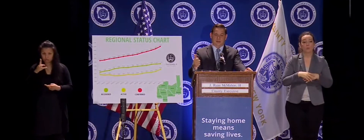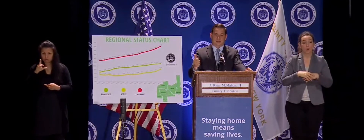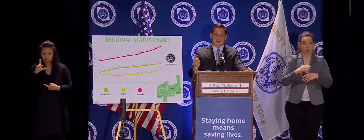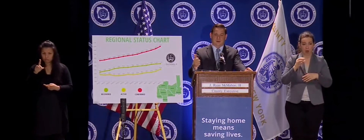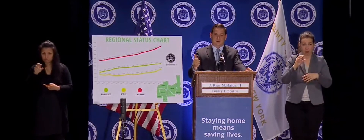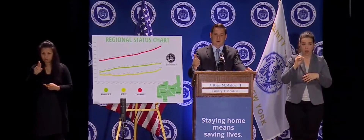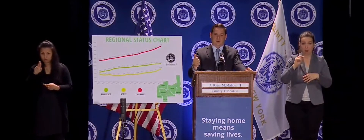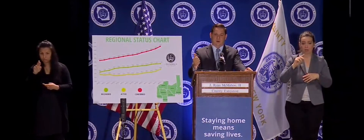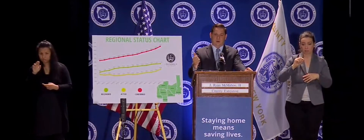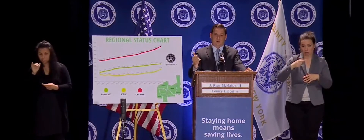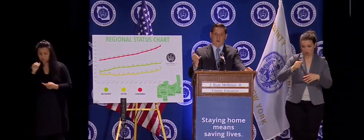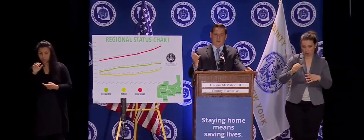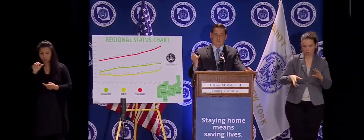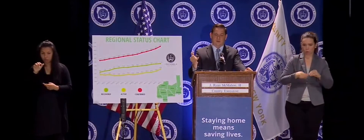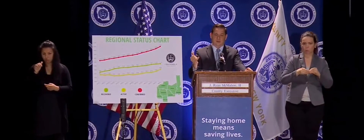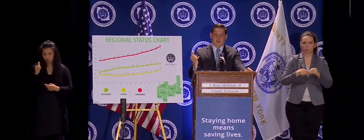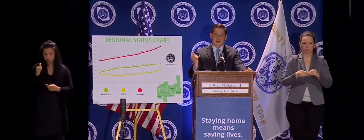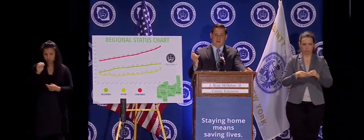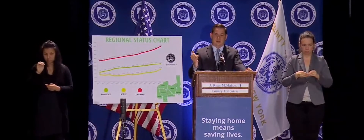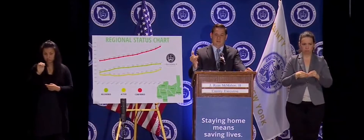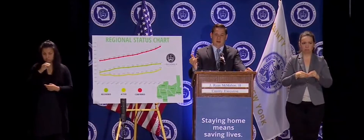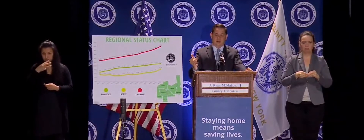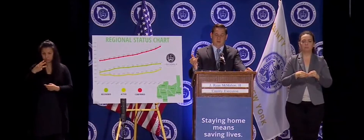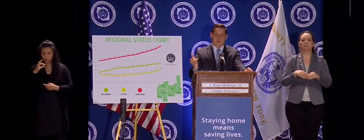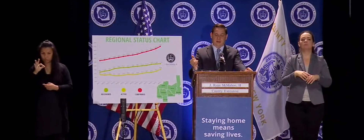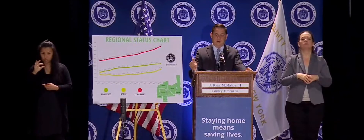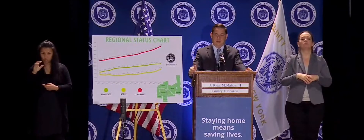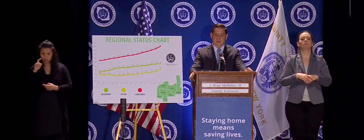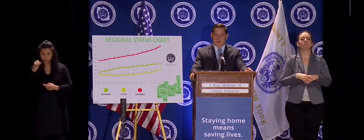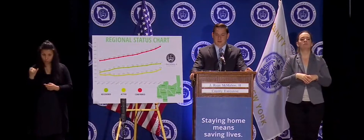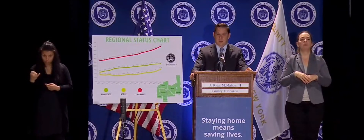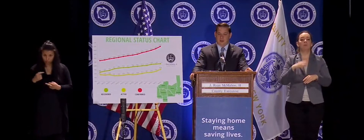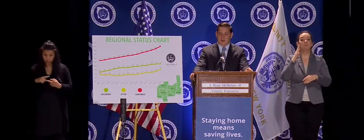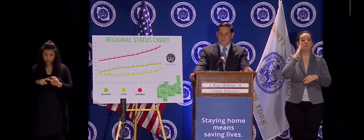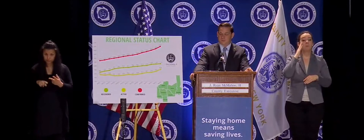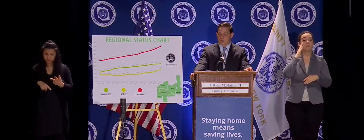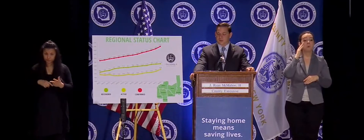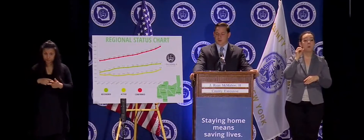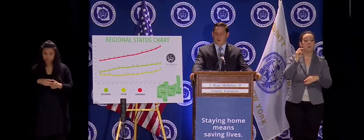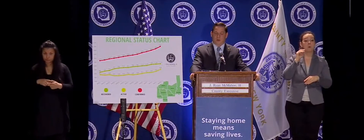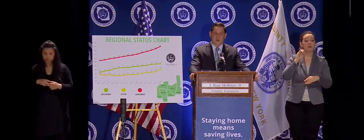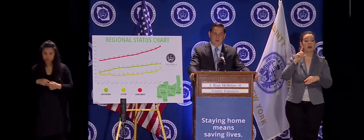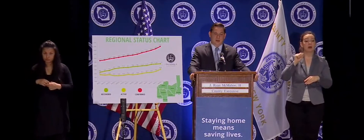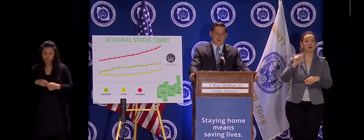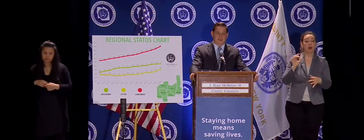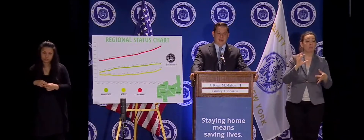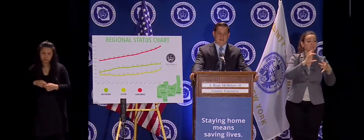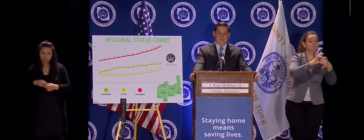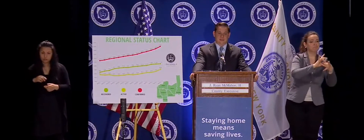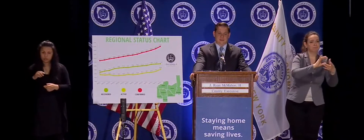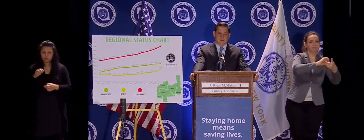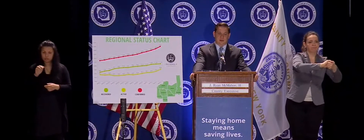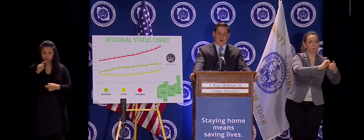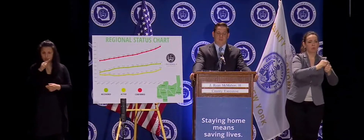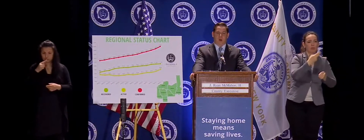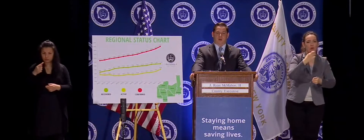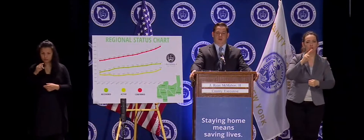with Herkimer and Fulton County and Montgomery County. And so they're our partners